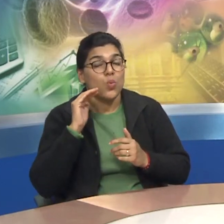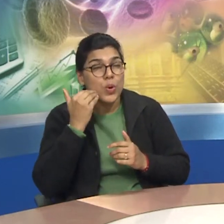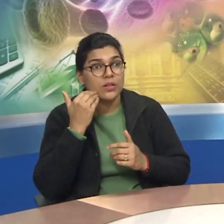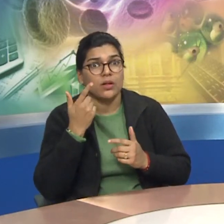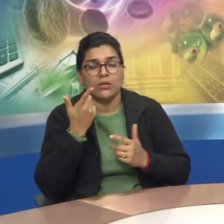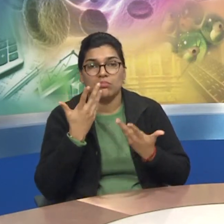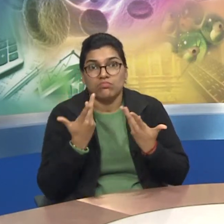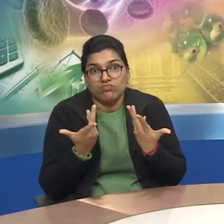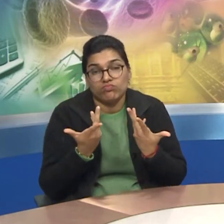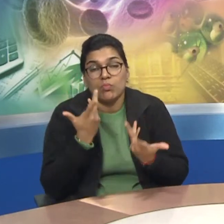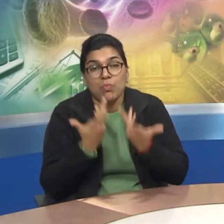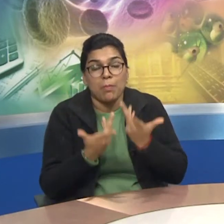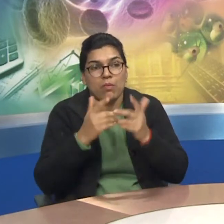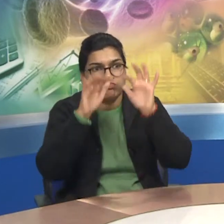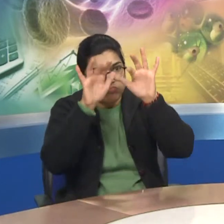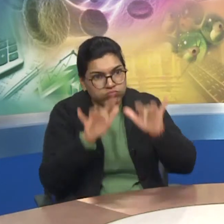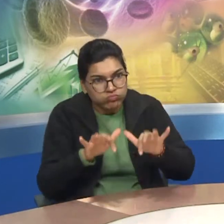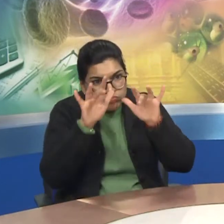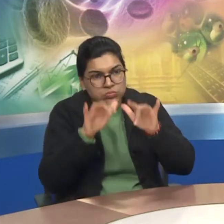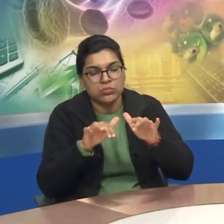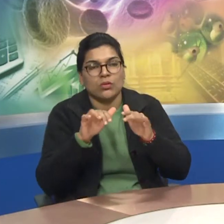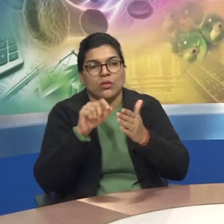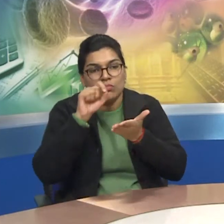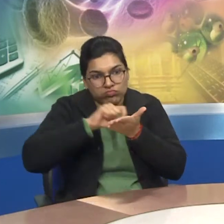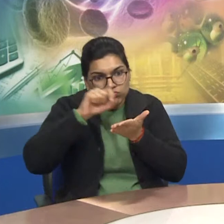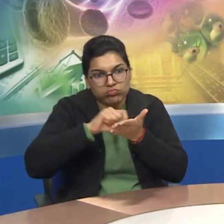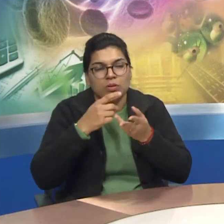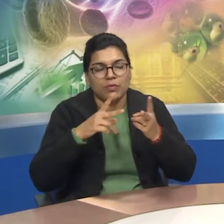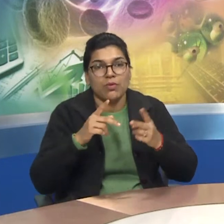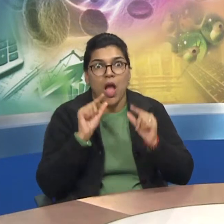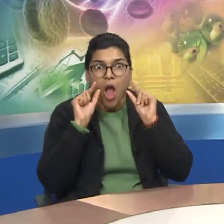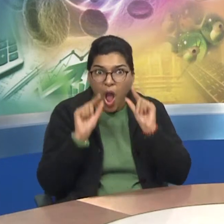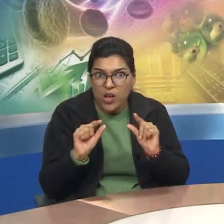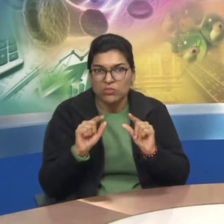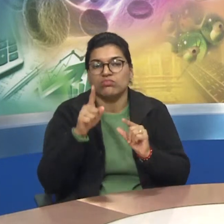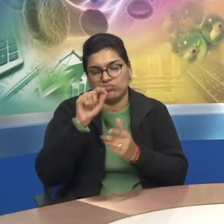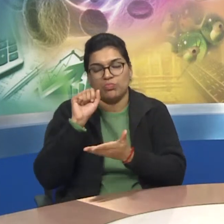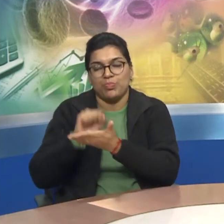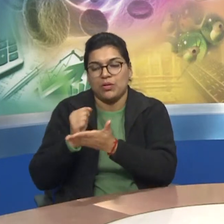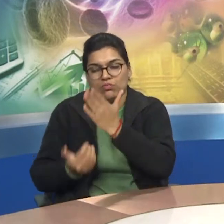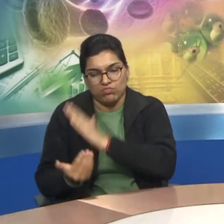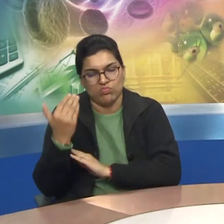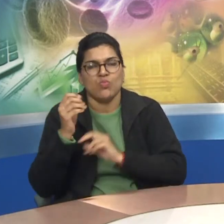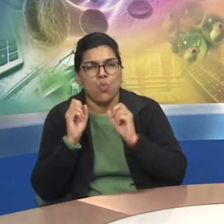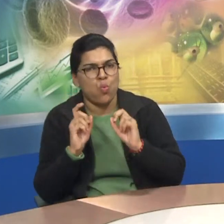it tells we can take printout only when it is absolutely necessary.